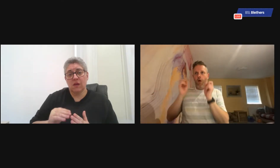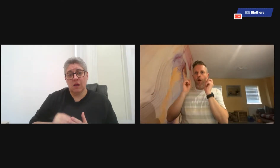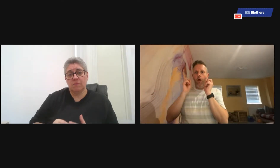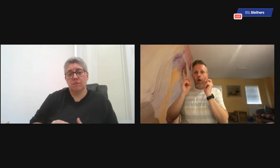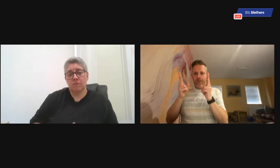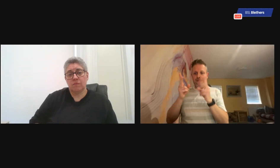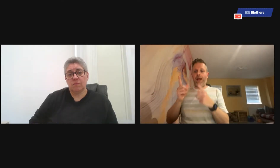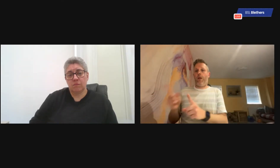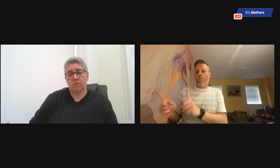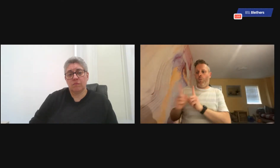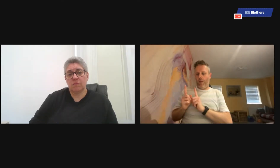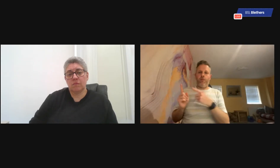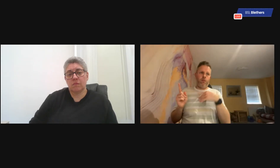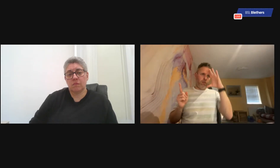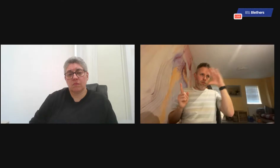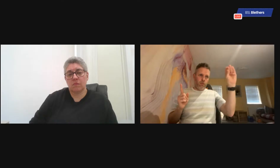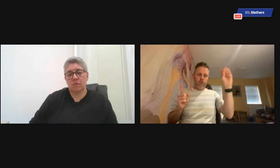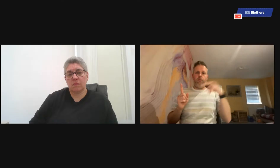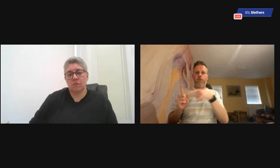that I notify the social worker.